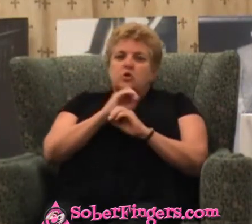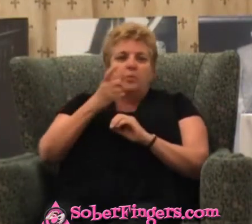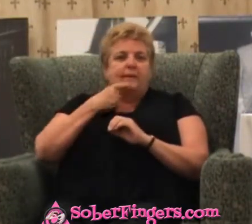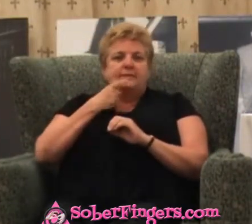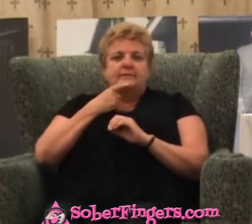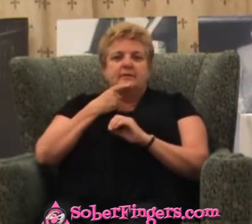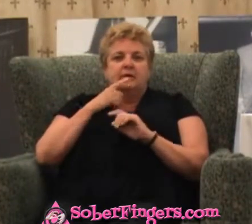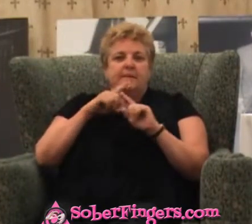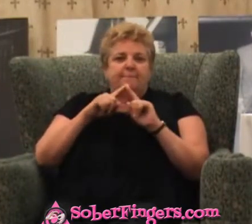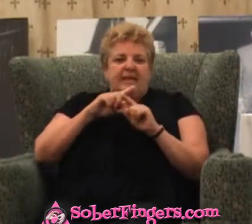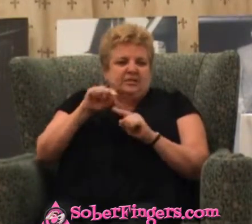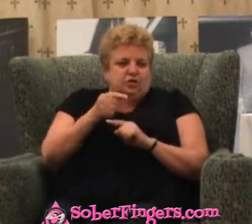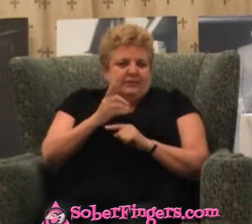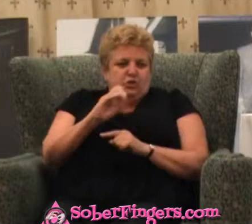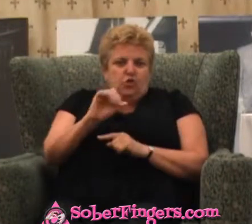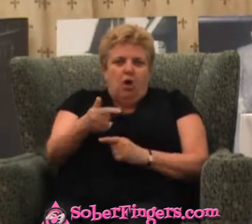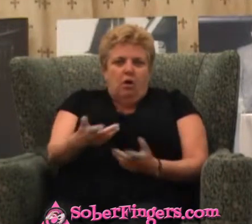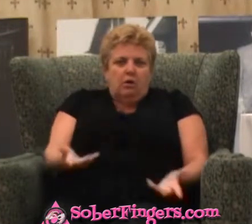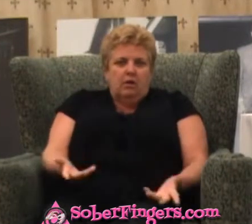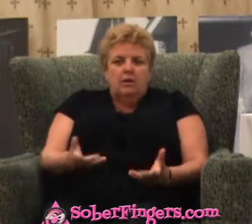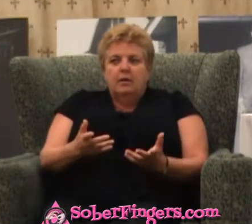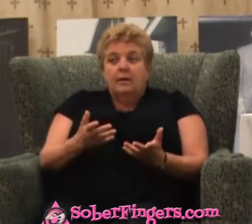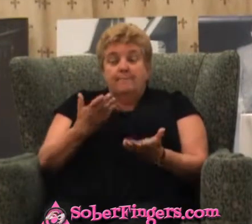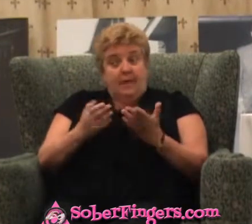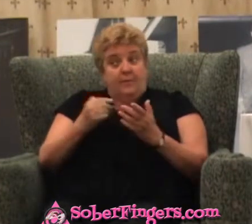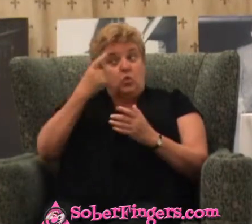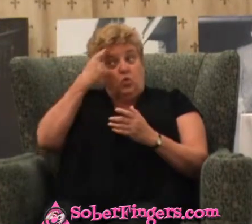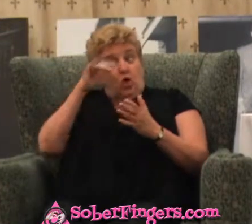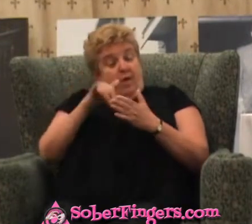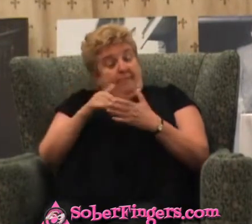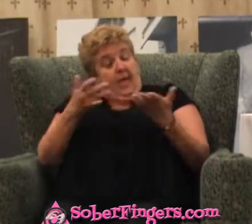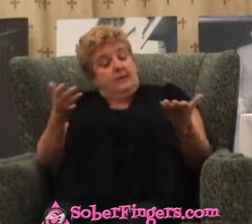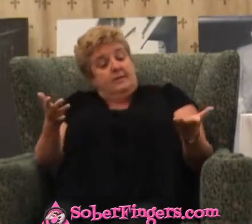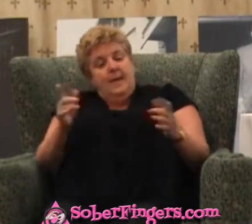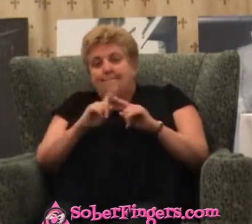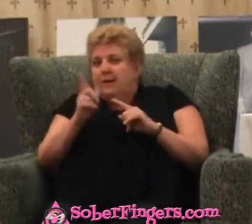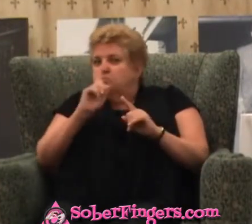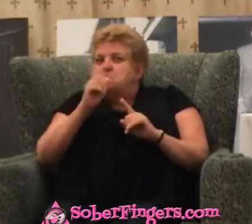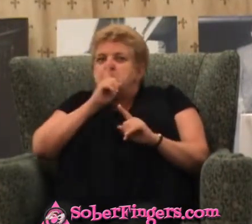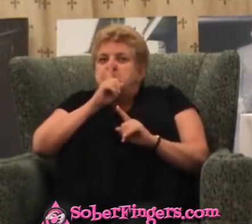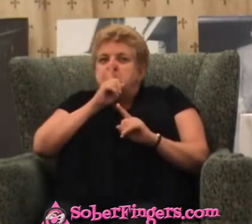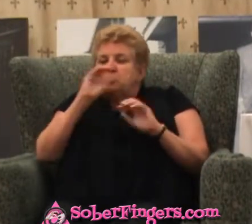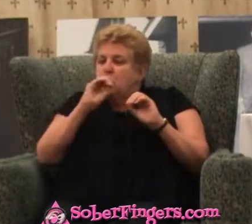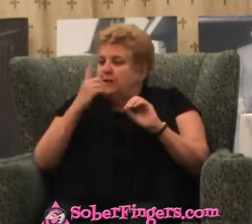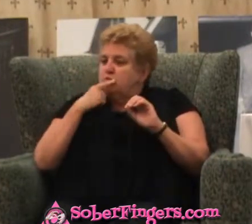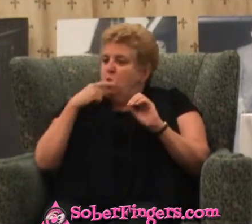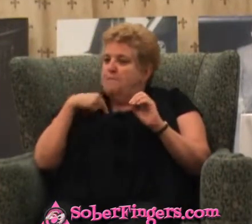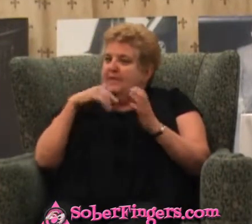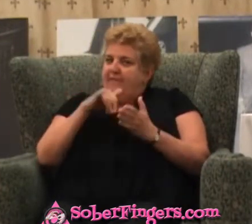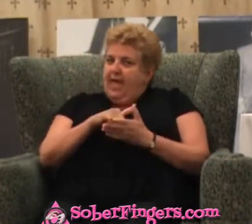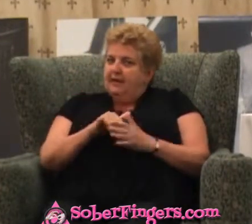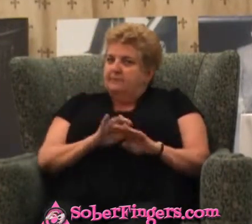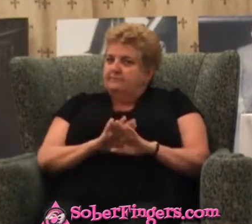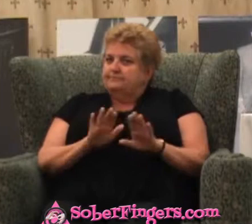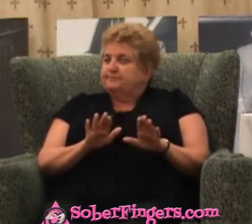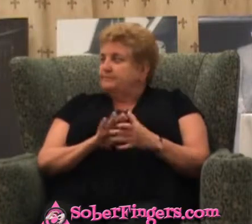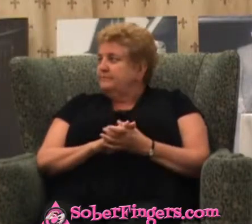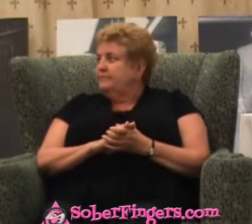it's just a dog. Maybe some of you thought it, but nobody told me that. And then my husband took me